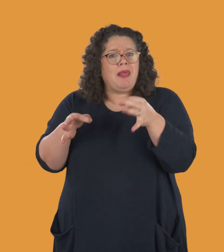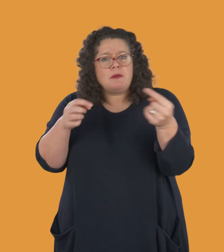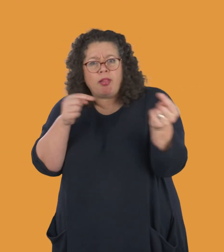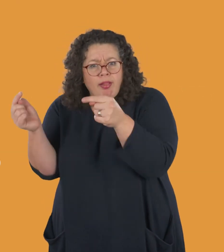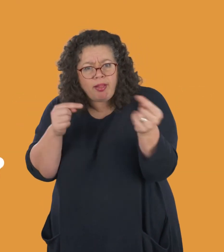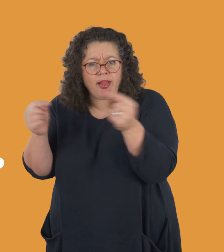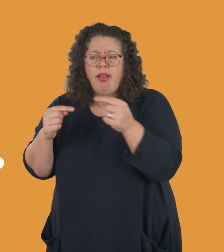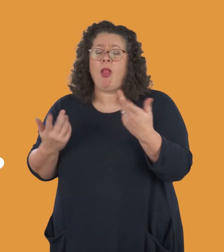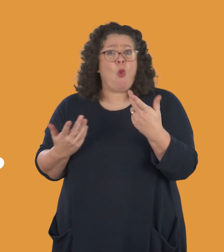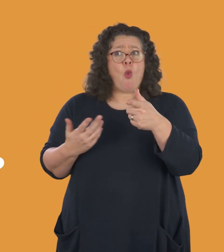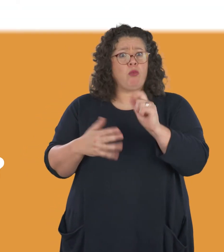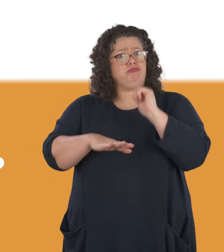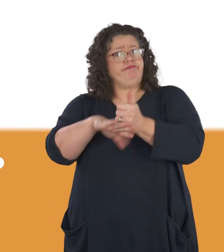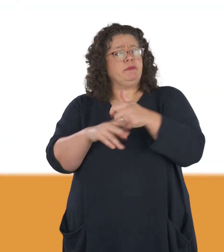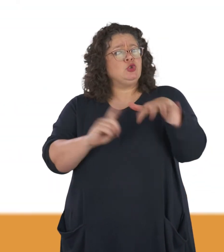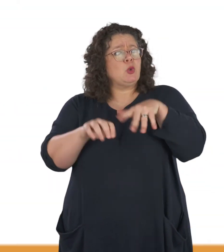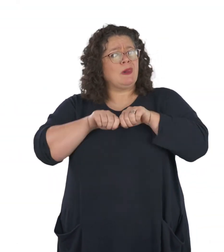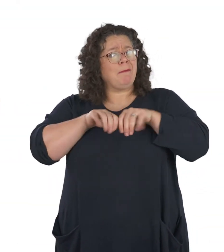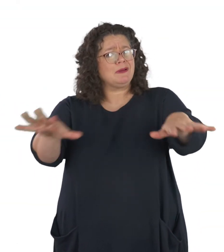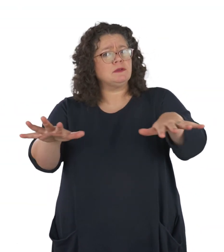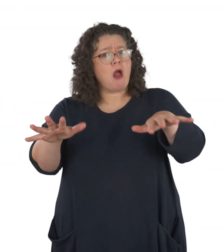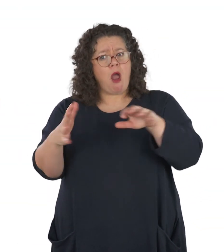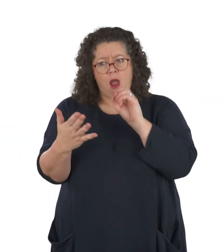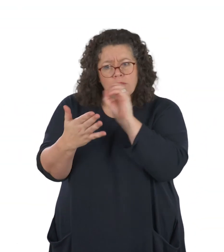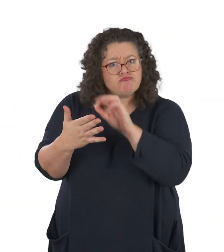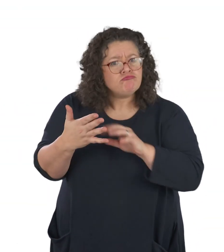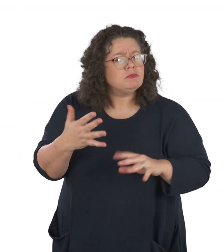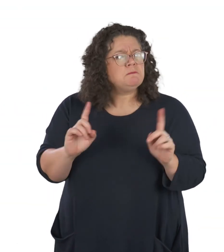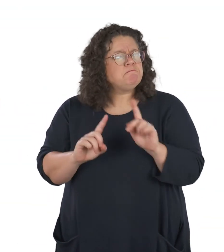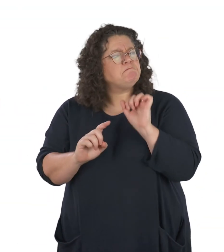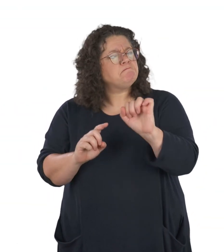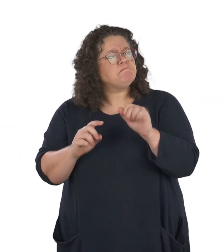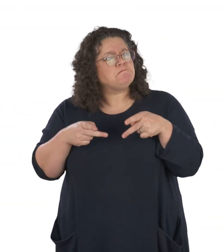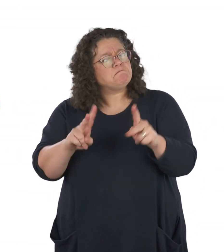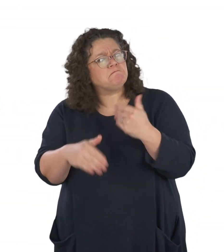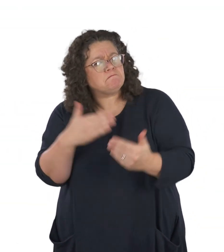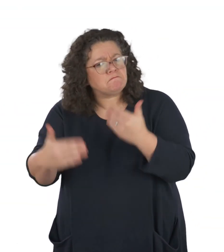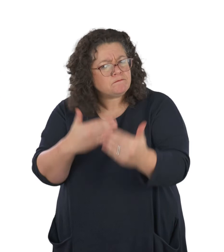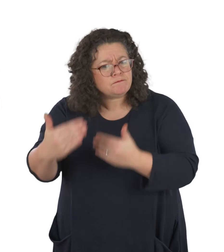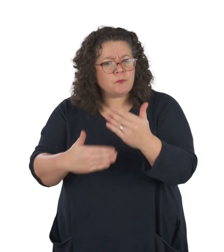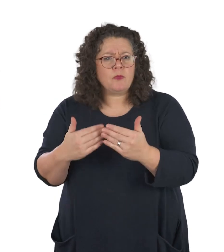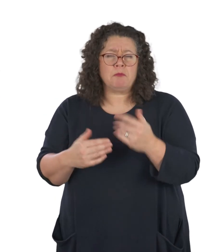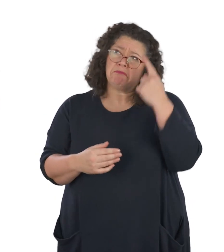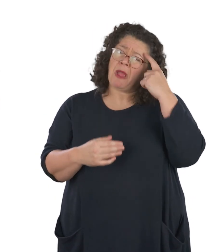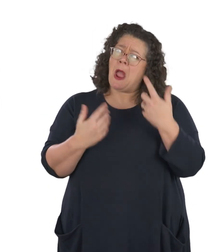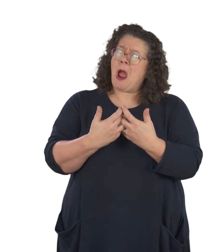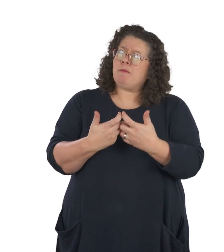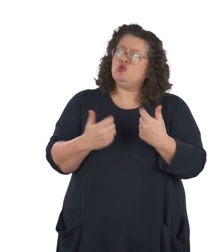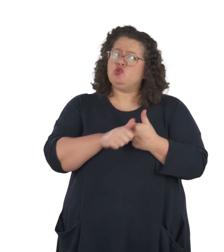campaign? How much support will your campaign team be able to provide, and what reasonable adjustments can they make for